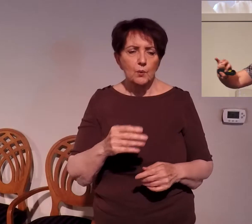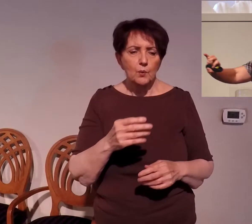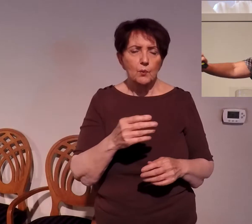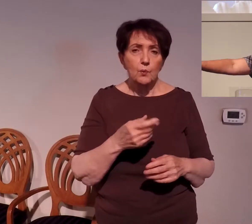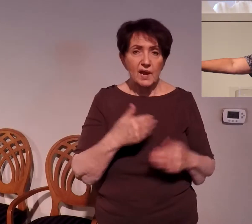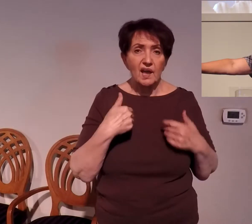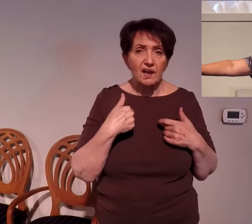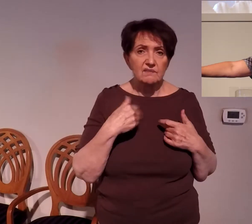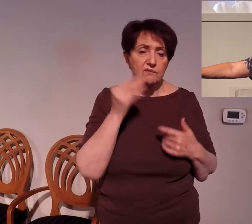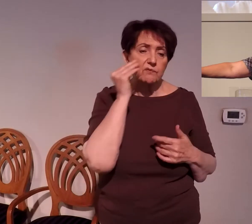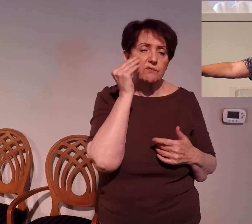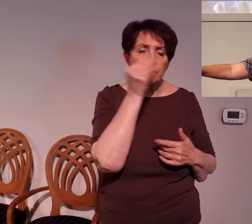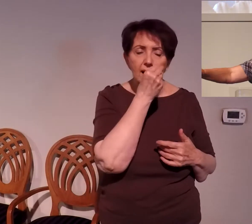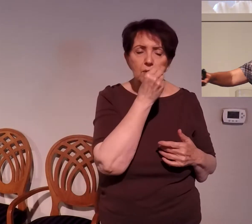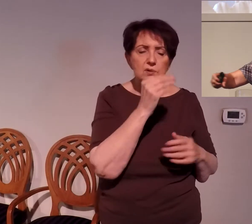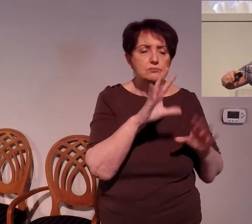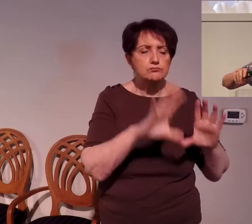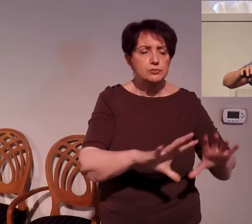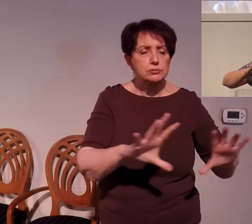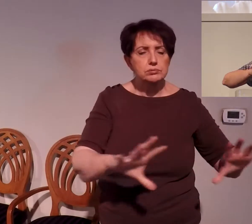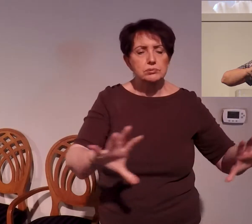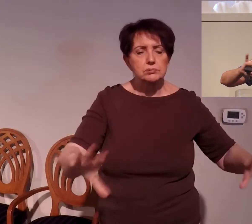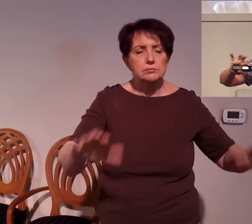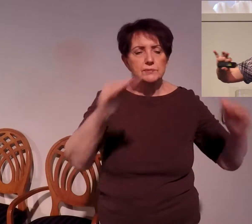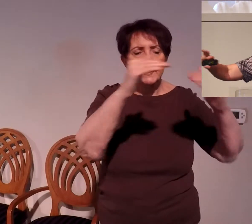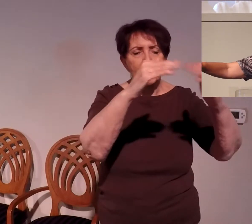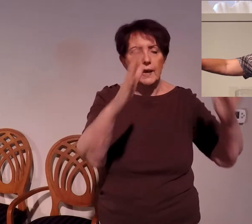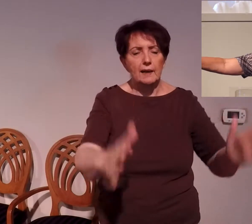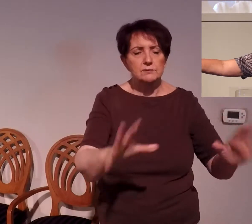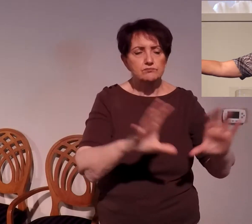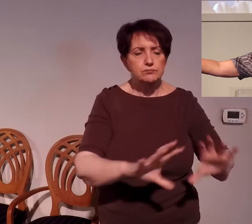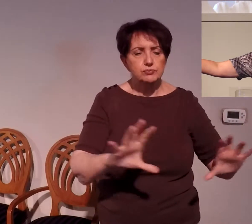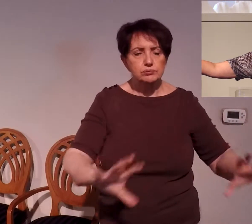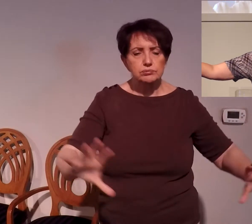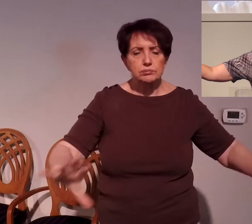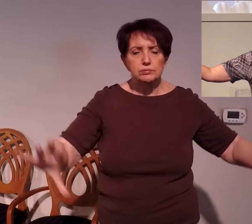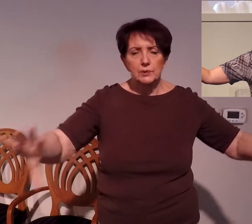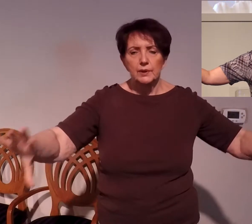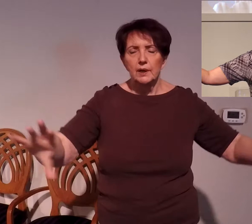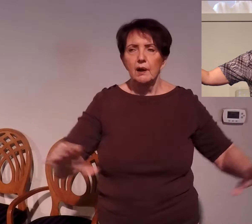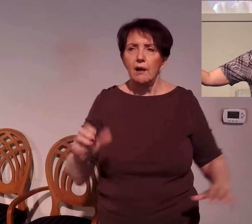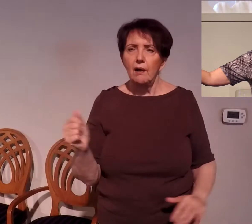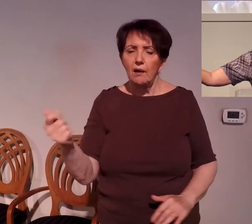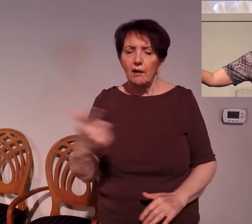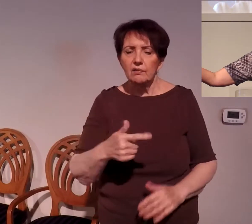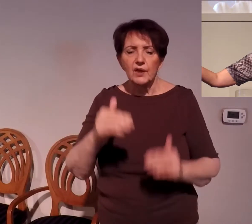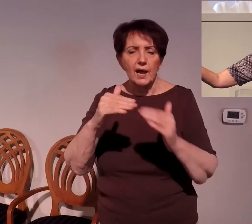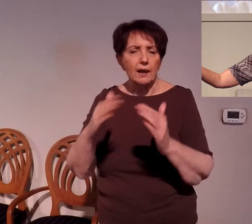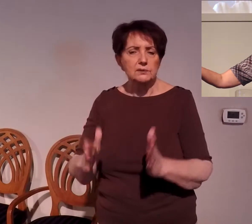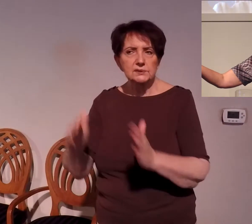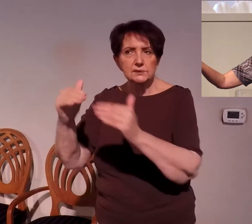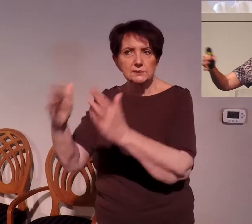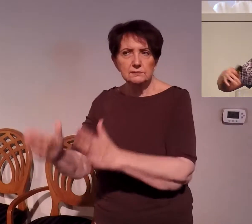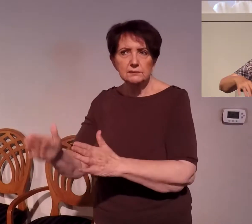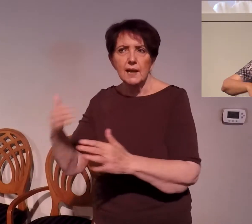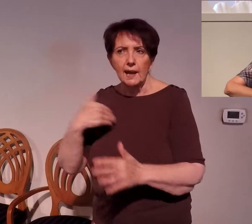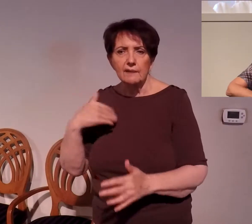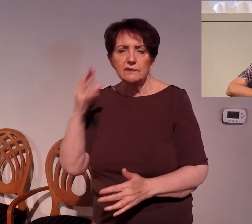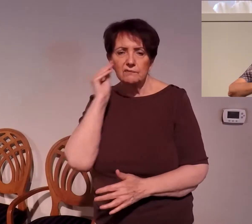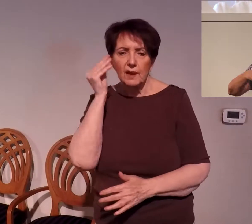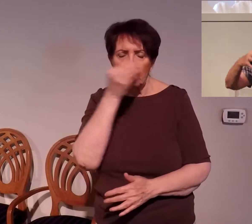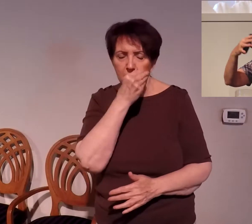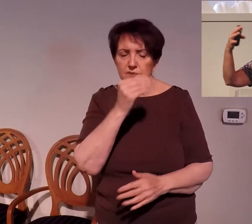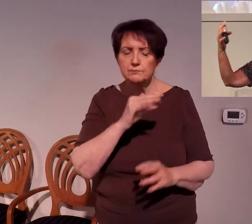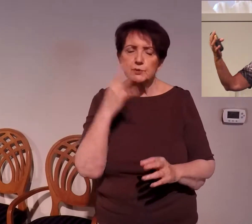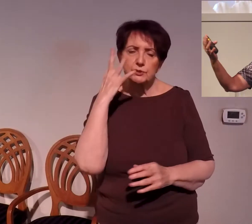azalea bushes all along the front of our house. Actually, the truth is every house in our neighborhood just about had it. And in the summer or the